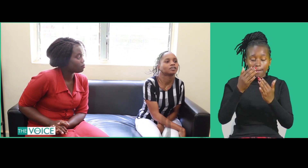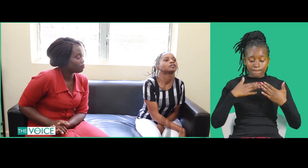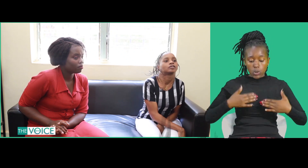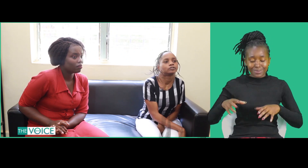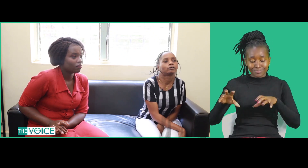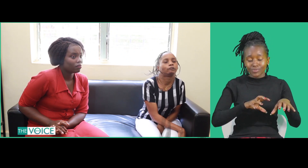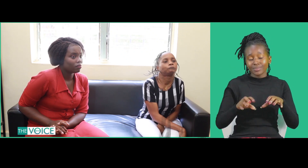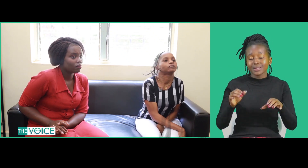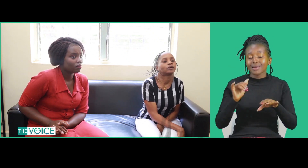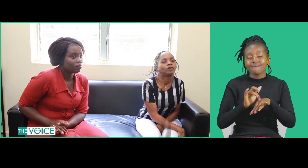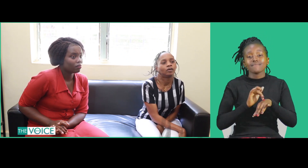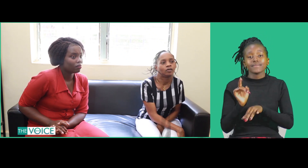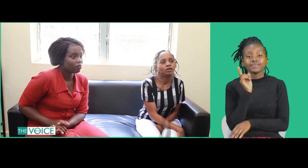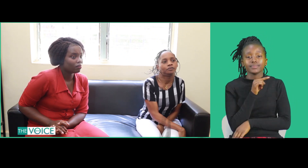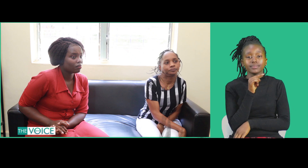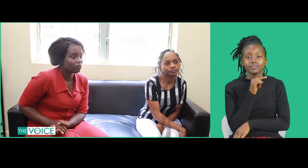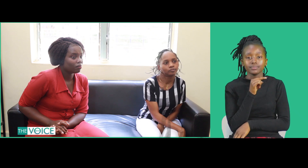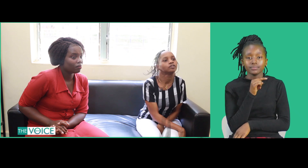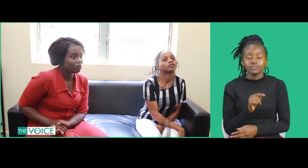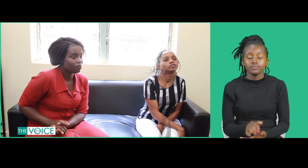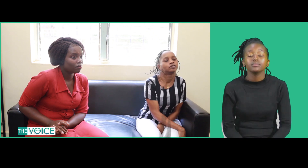muscles. So,